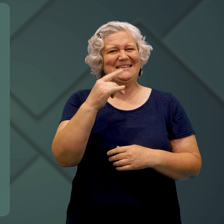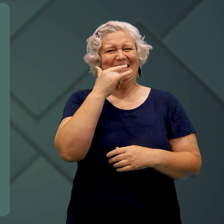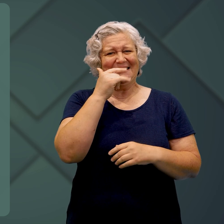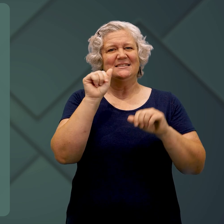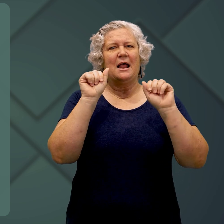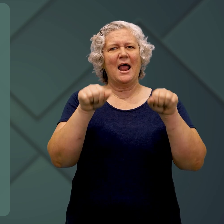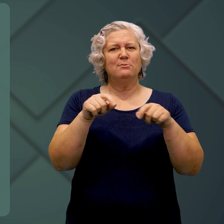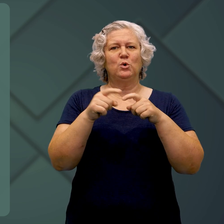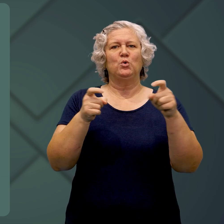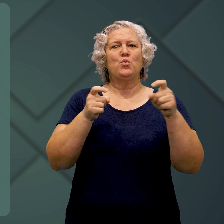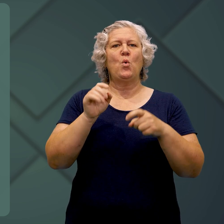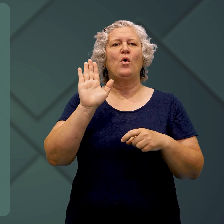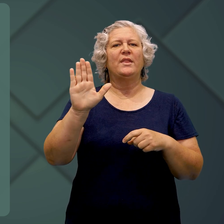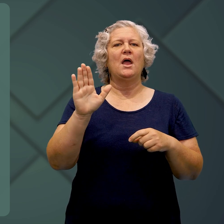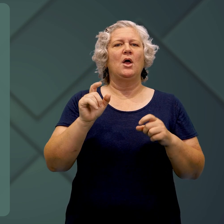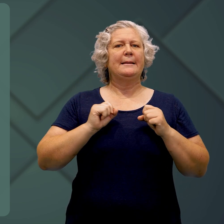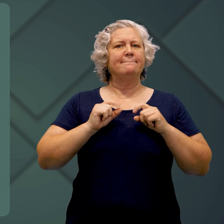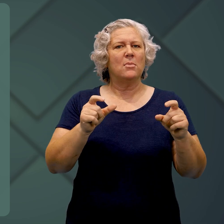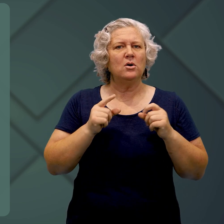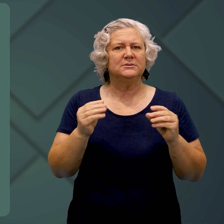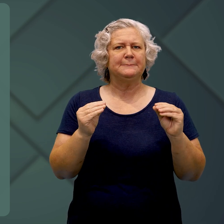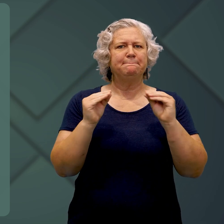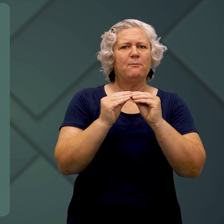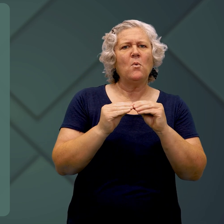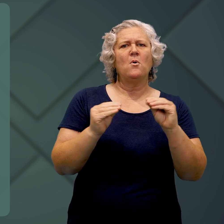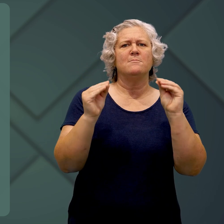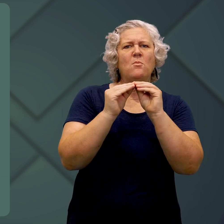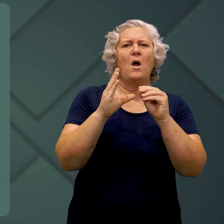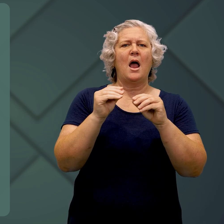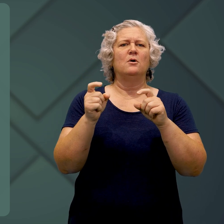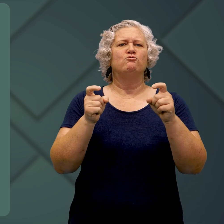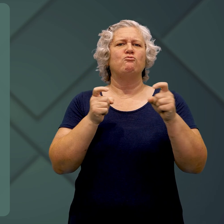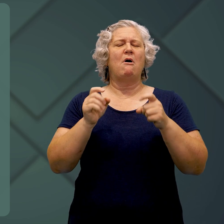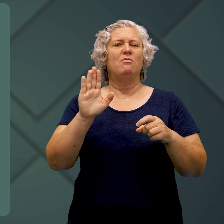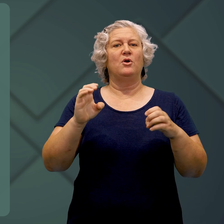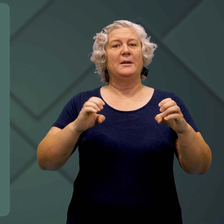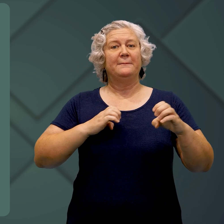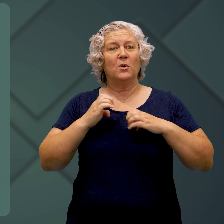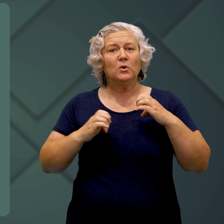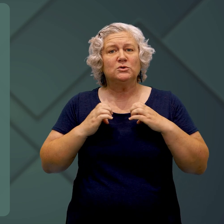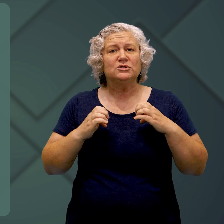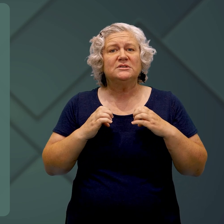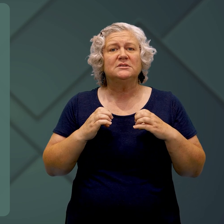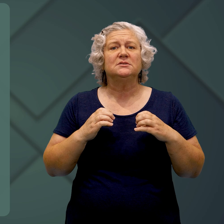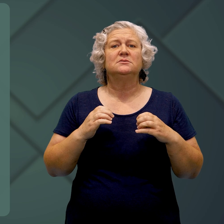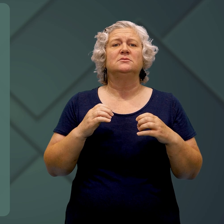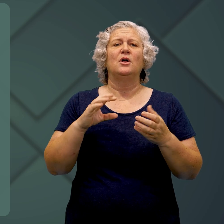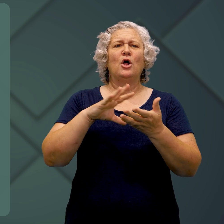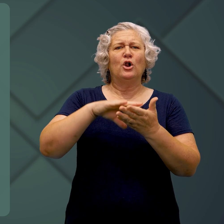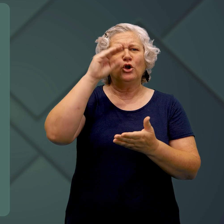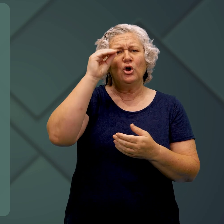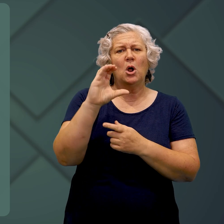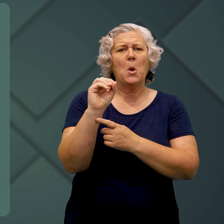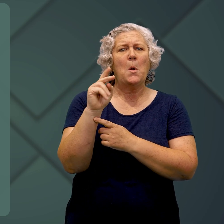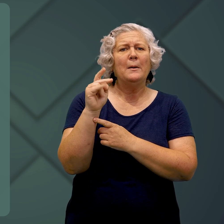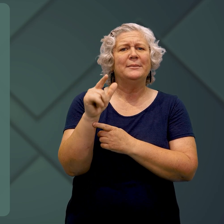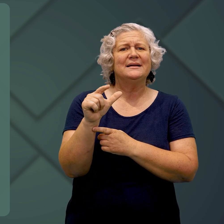We see kids being able to control their impulses more and to regulate their emotions and to learn coping skills